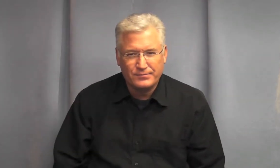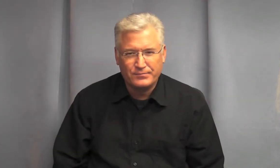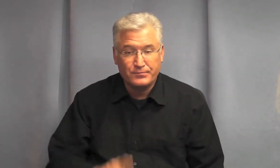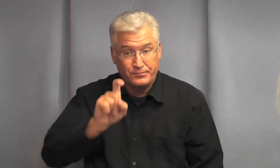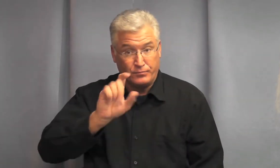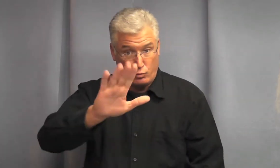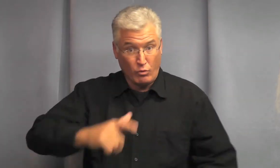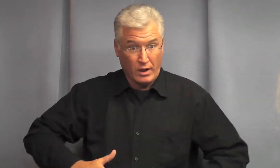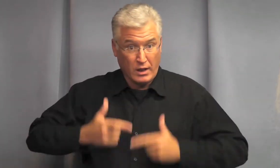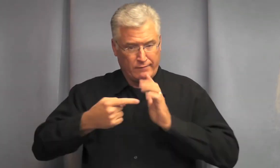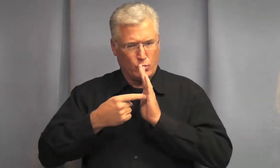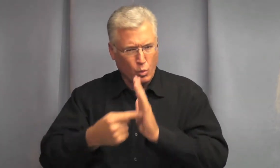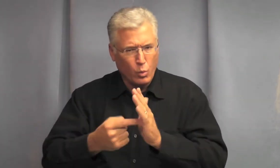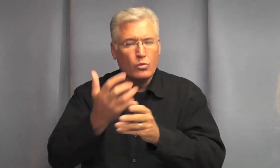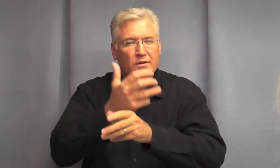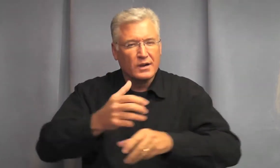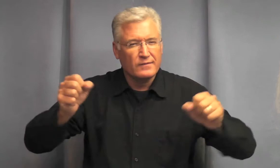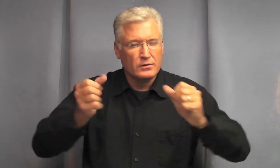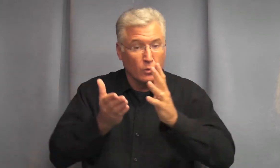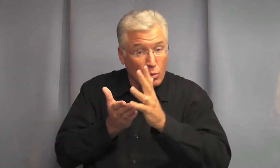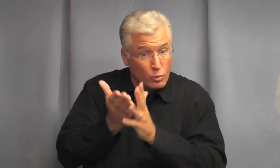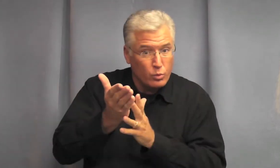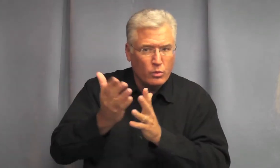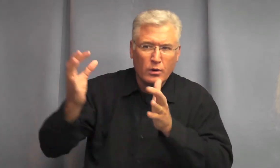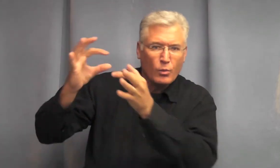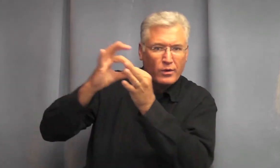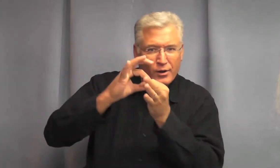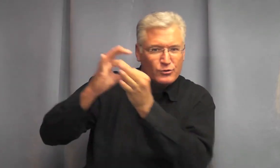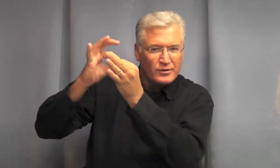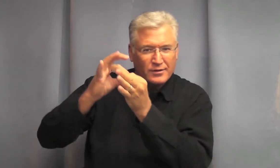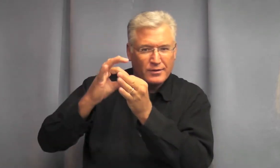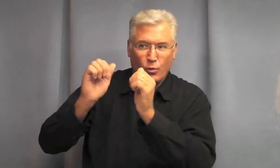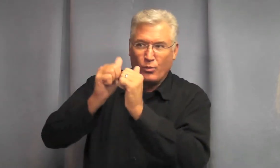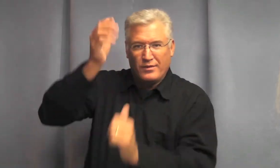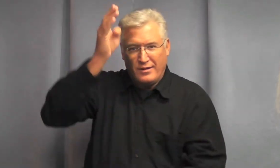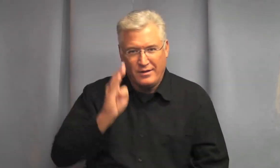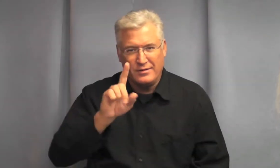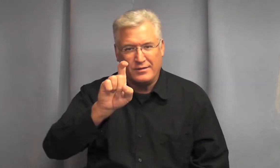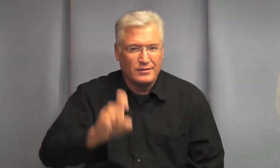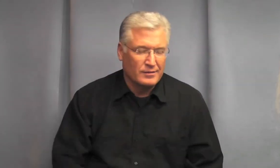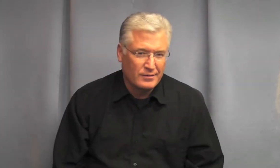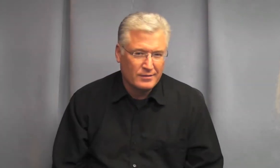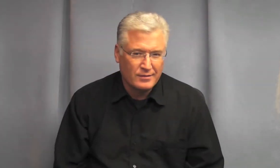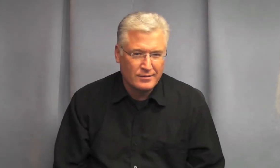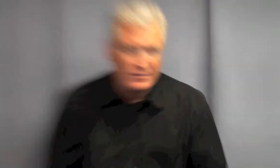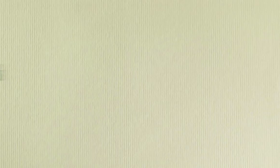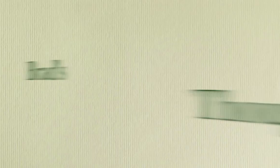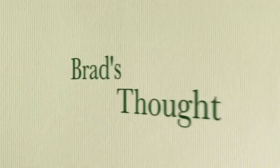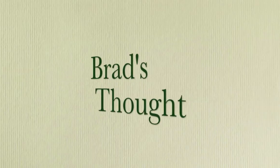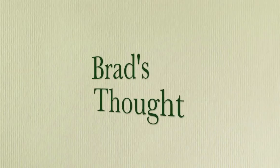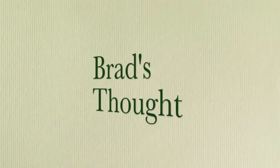God. Question: does your life show a life of reconciliation to God?